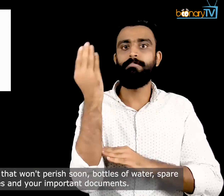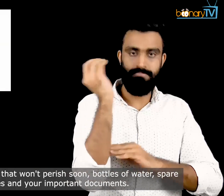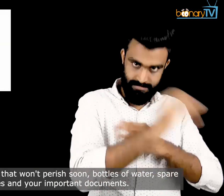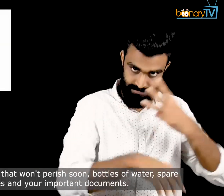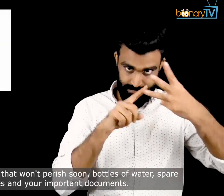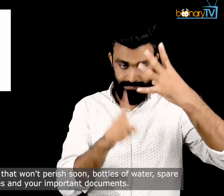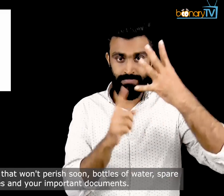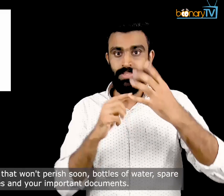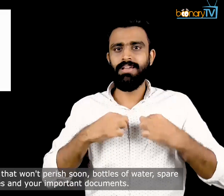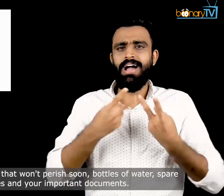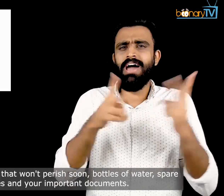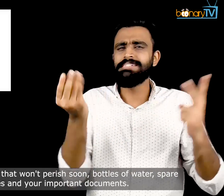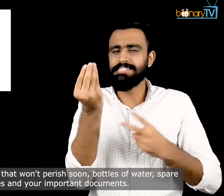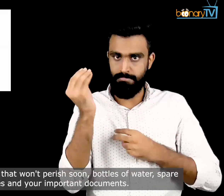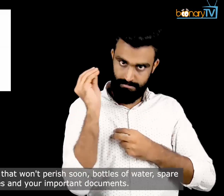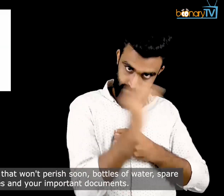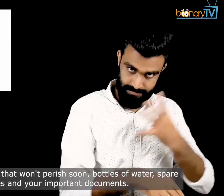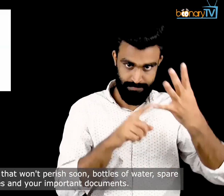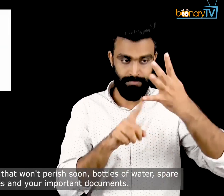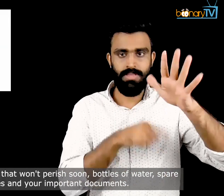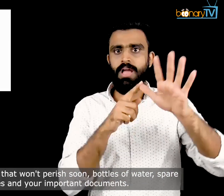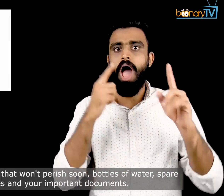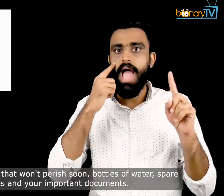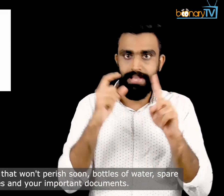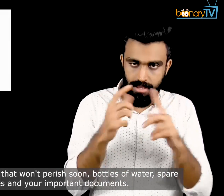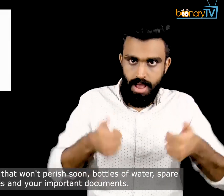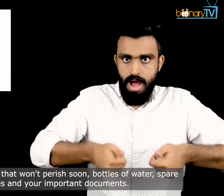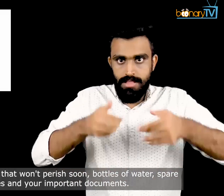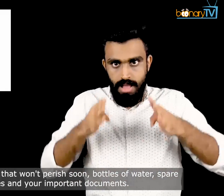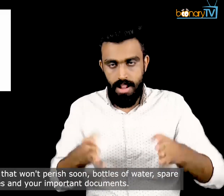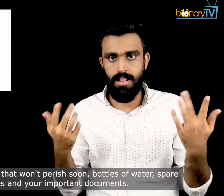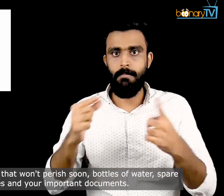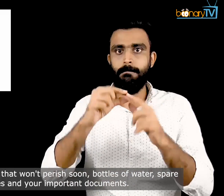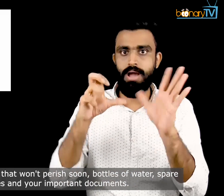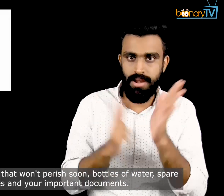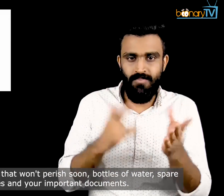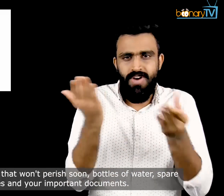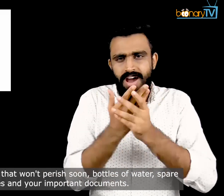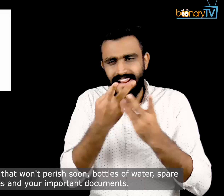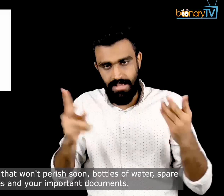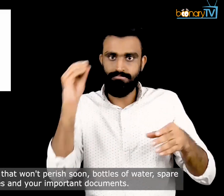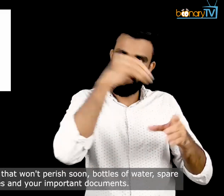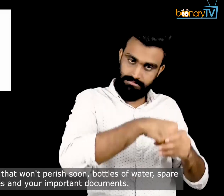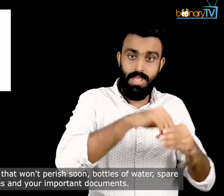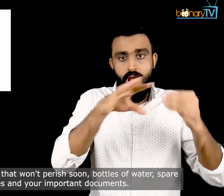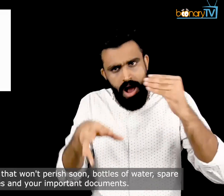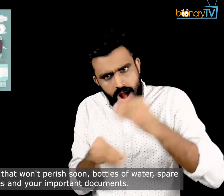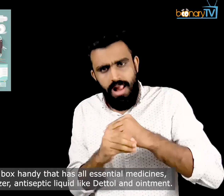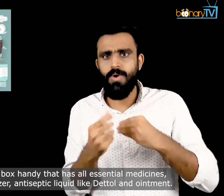bottles of water, spare clothes, and your important documents. Keep a